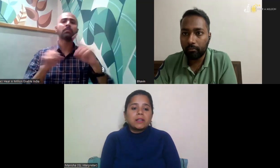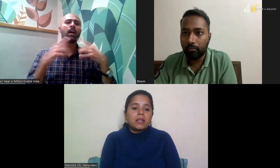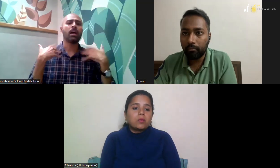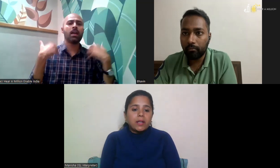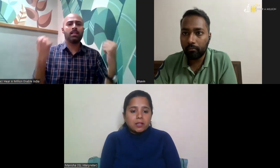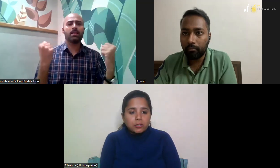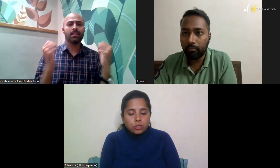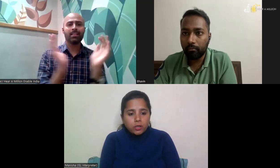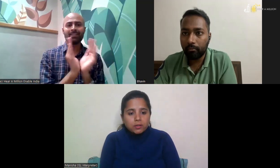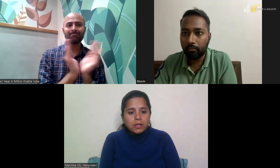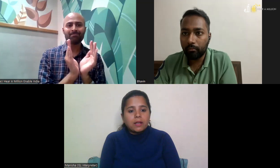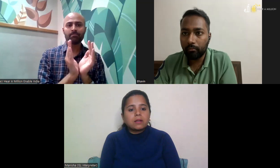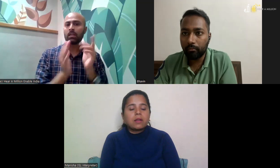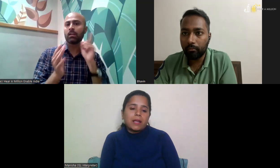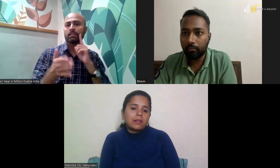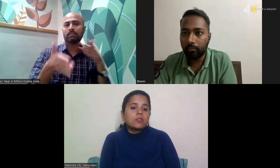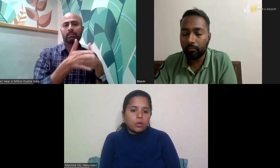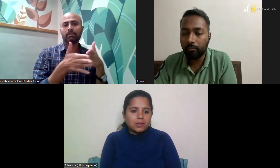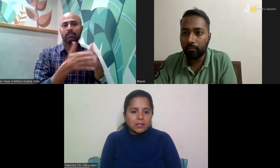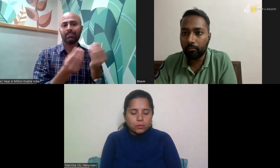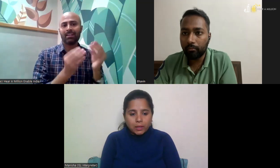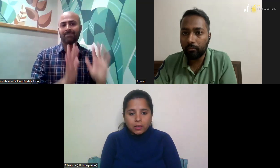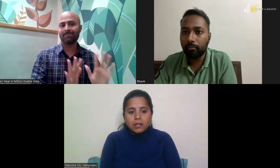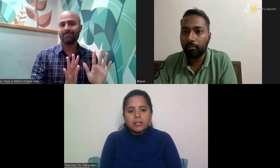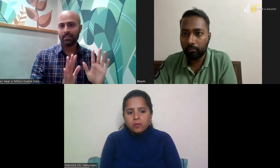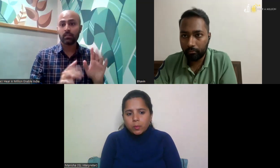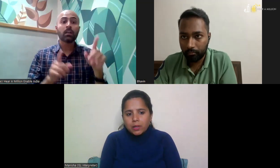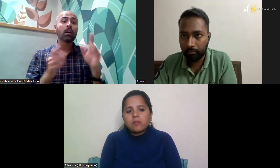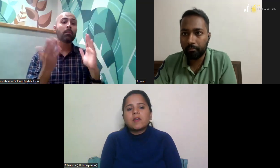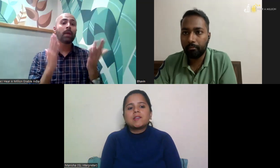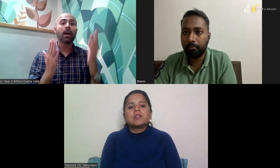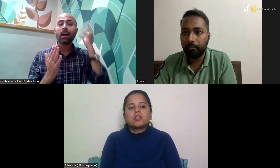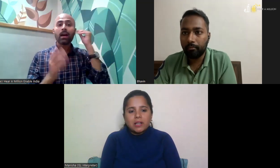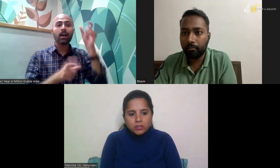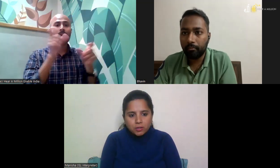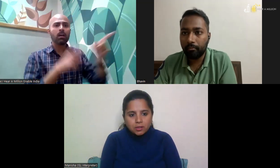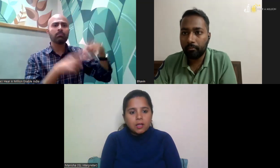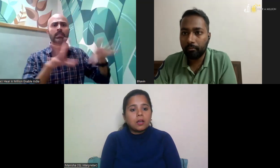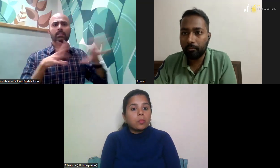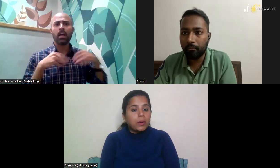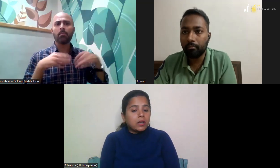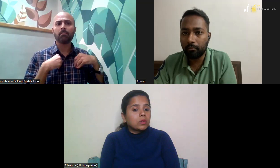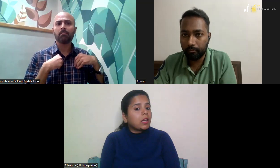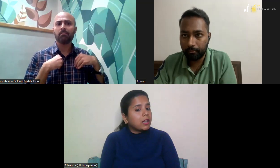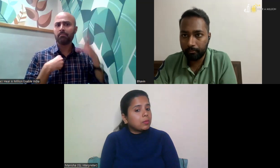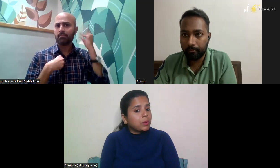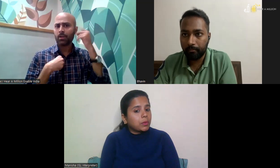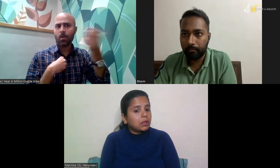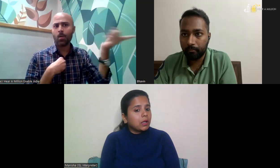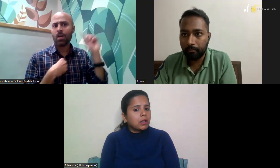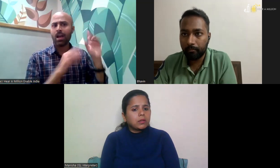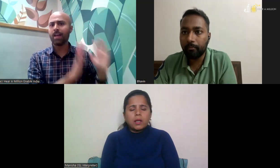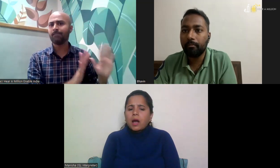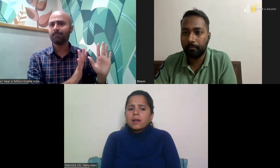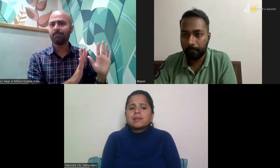don't get the vehicle insurance and health insurance as well. Deaf people are facing the challenges. Comparing with the hearing